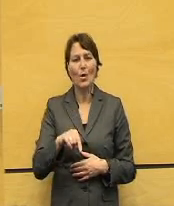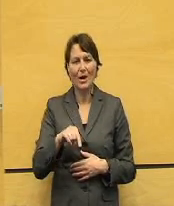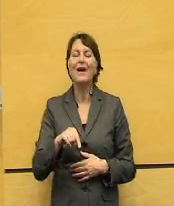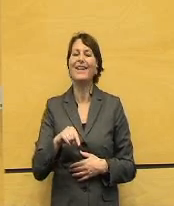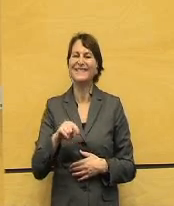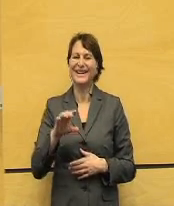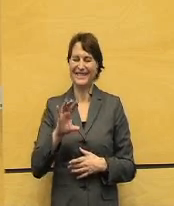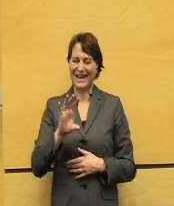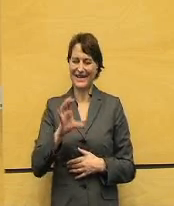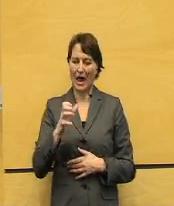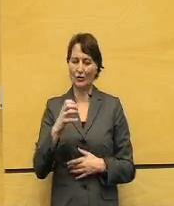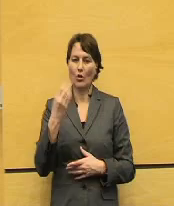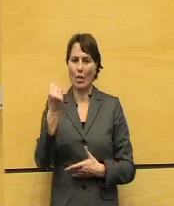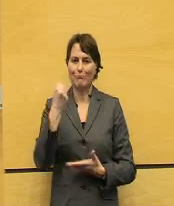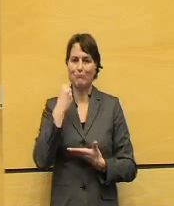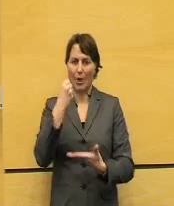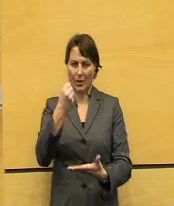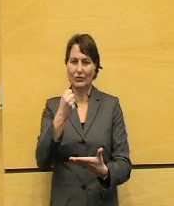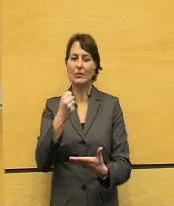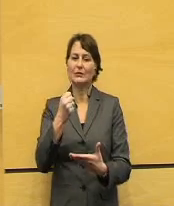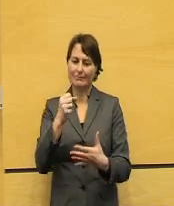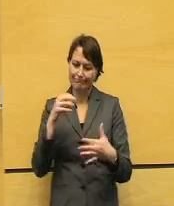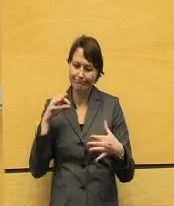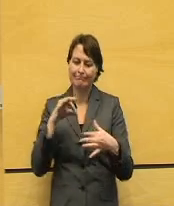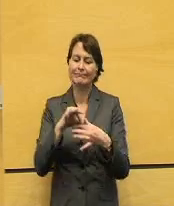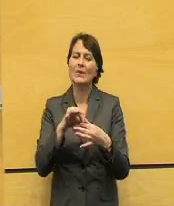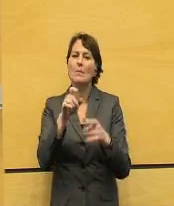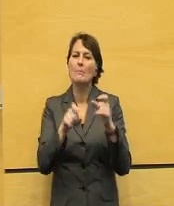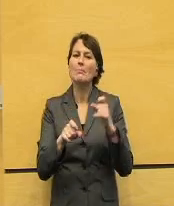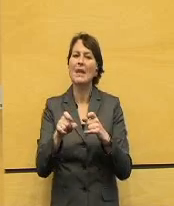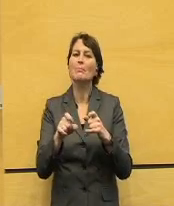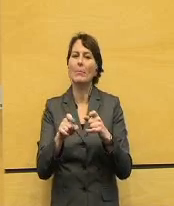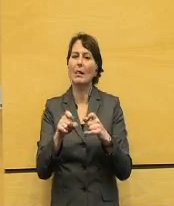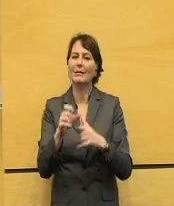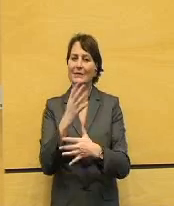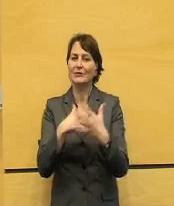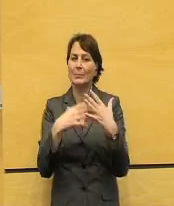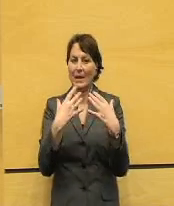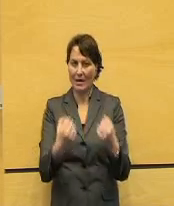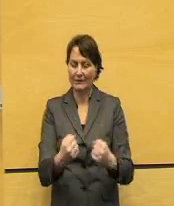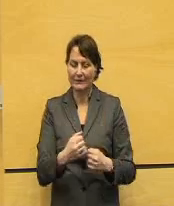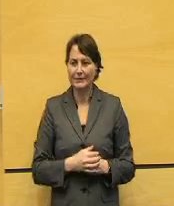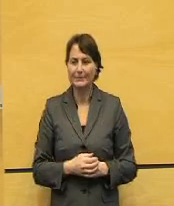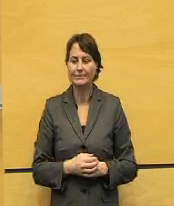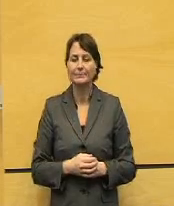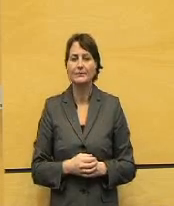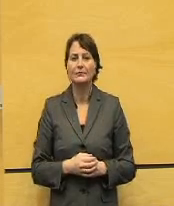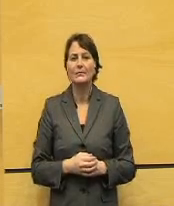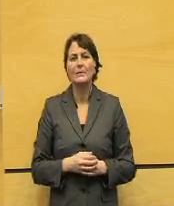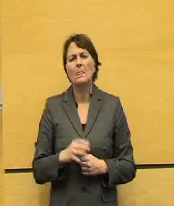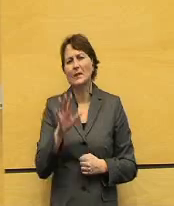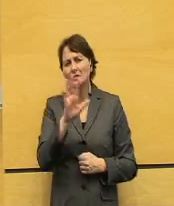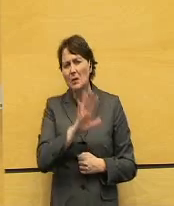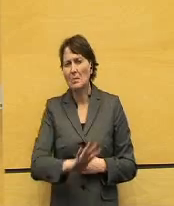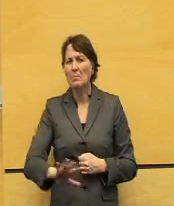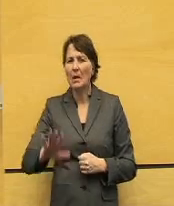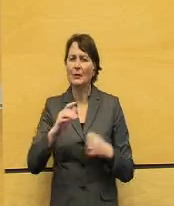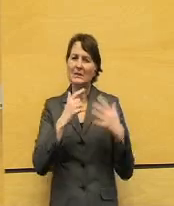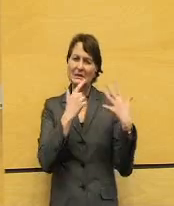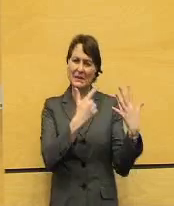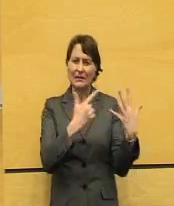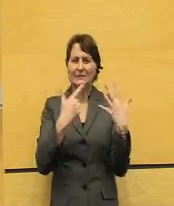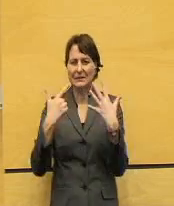with disability. The annual national budget for persons with disability, which is about